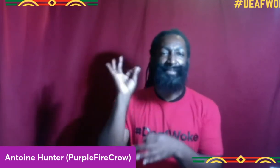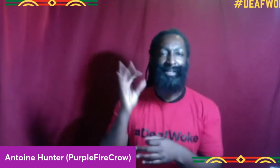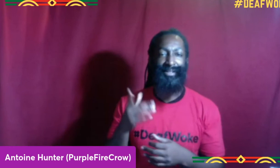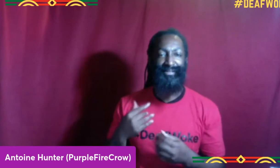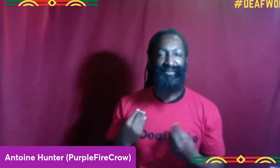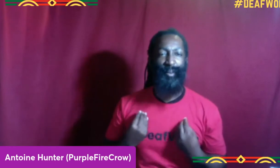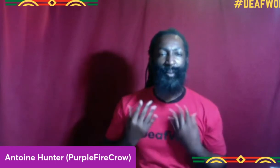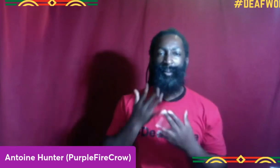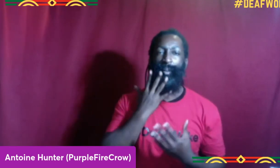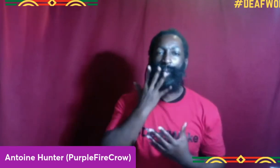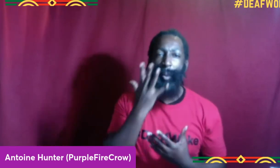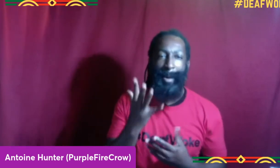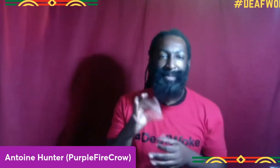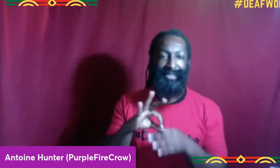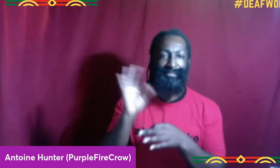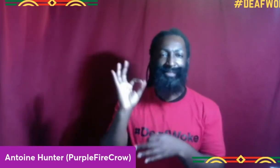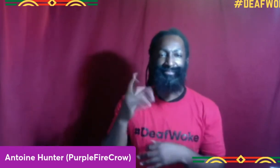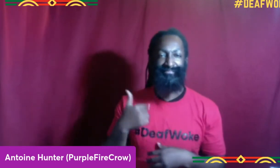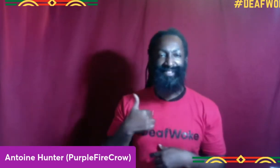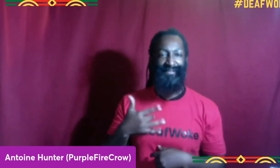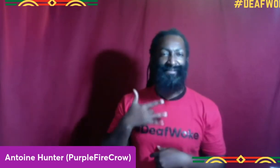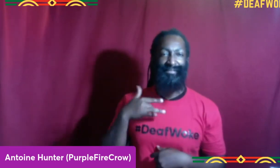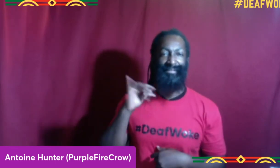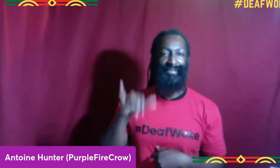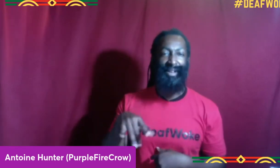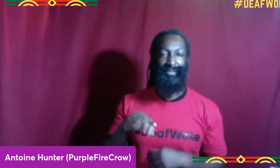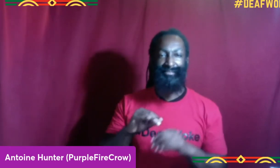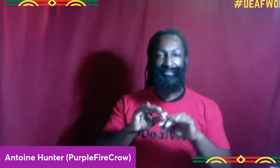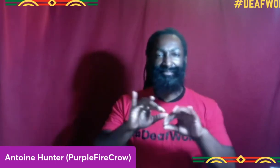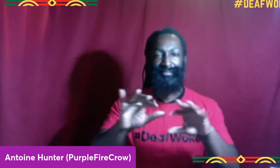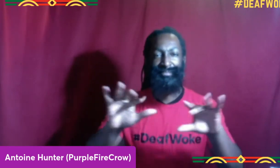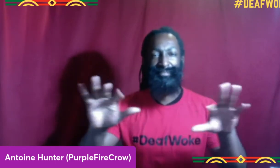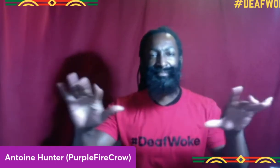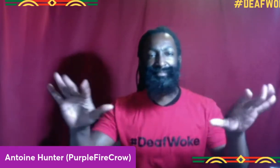Did you feel Armani's warmth, her spirit?